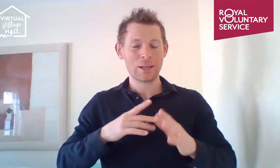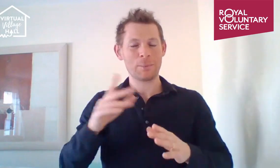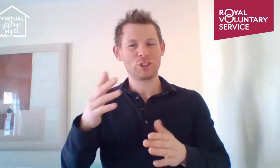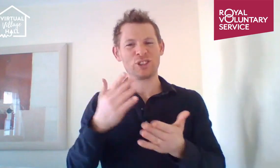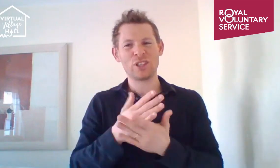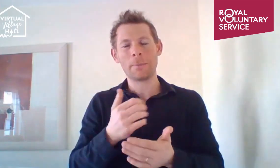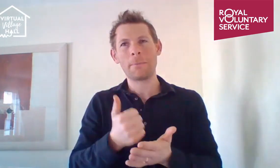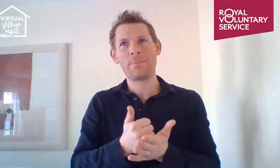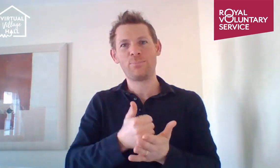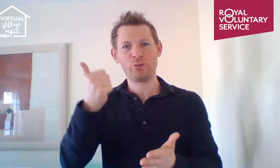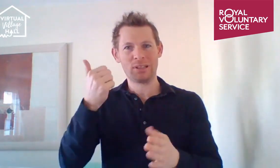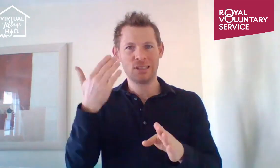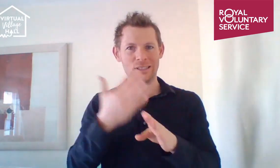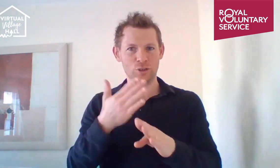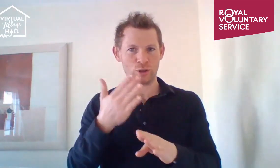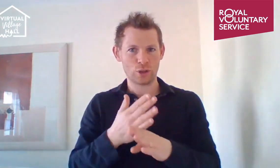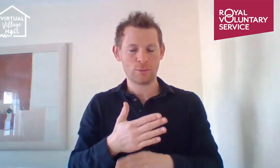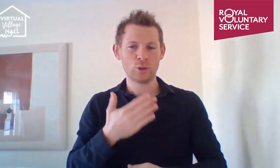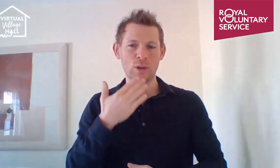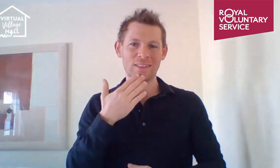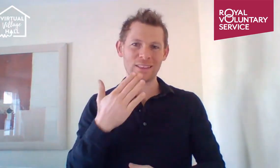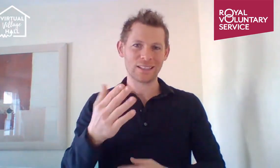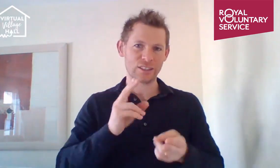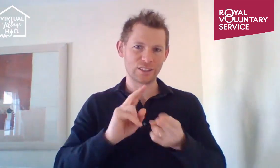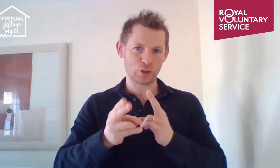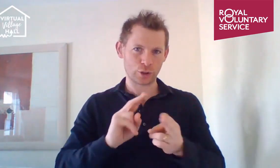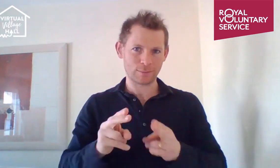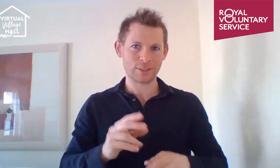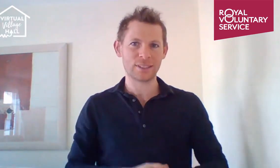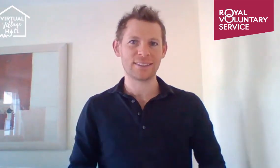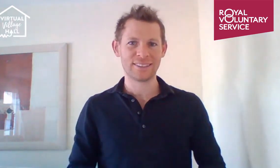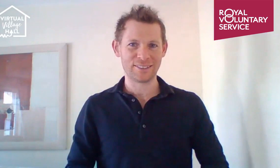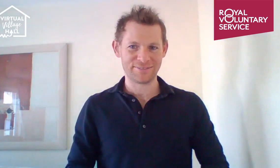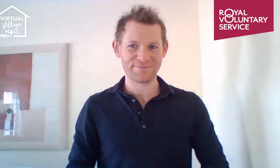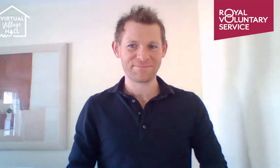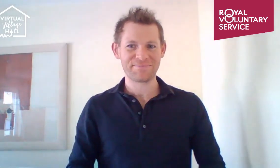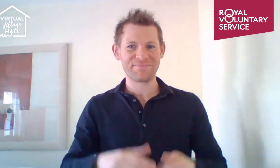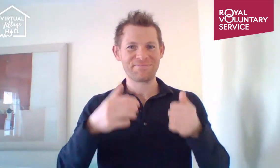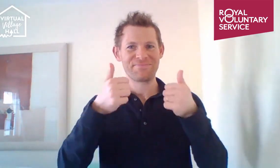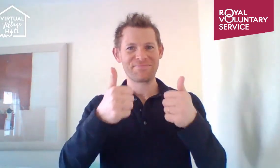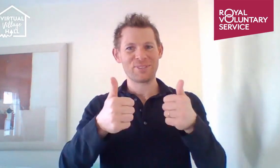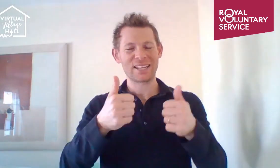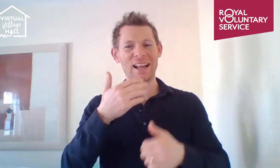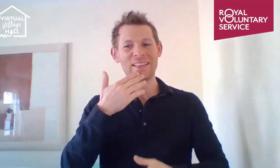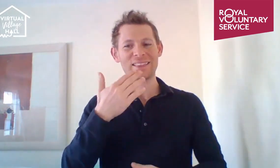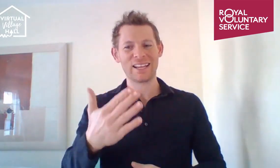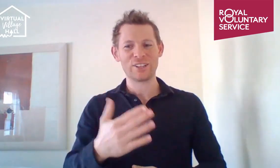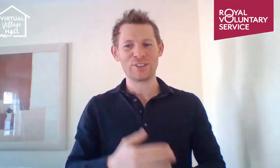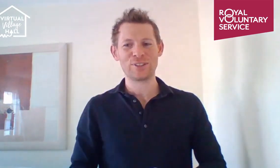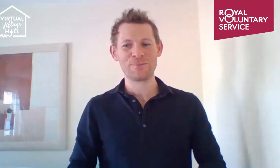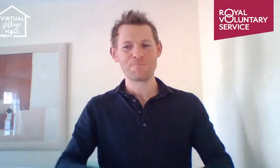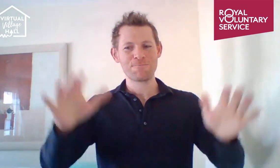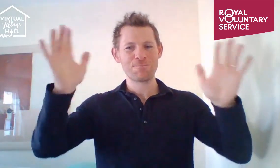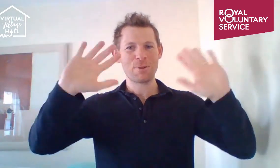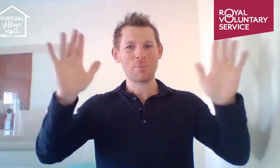no prep for today, but she's been done a brilliant job. So I'd just like to say a big thank you to my interpreter for today. Thank you